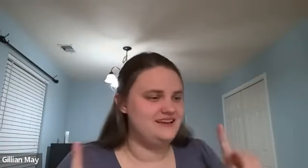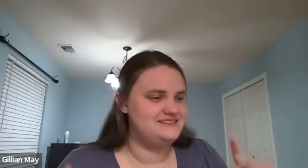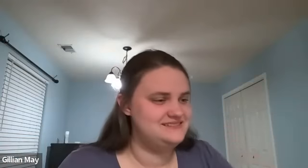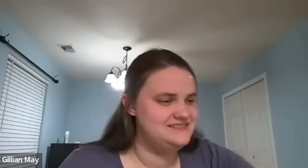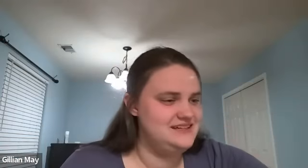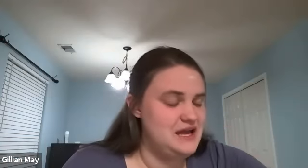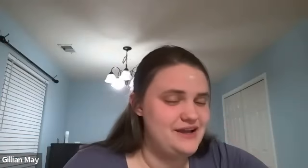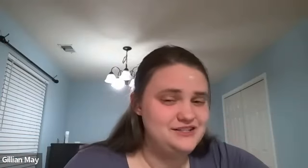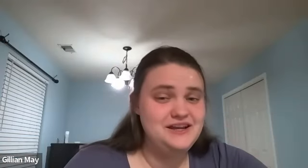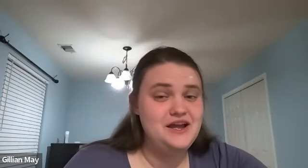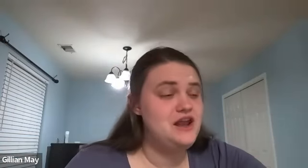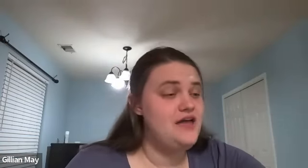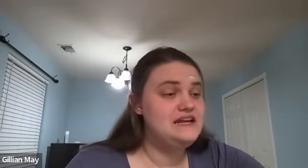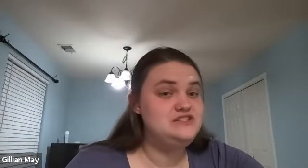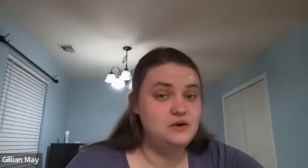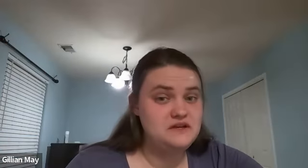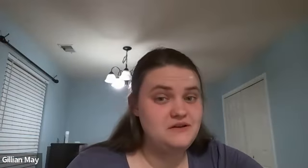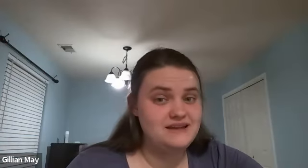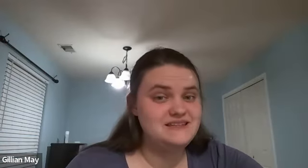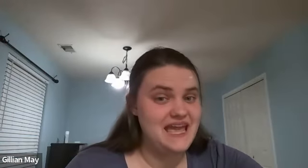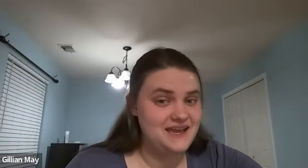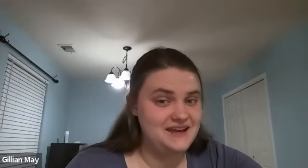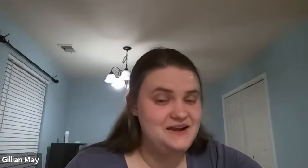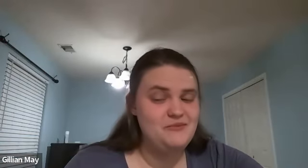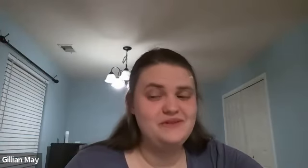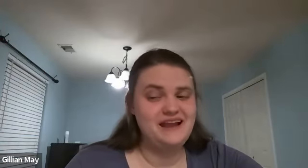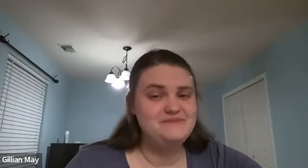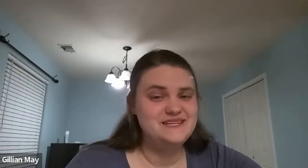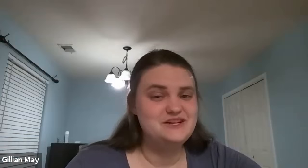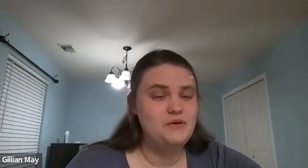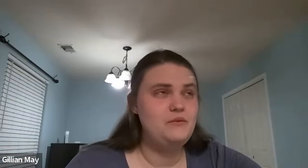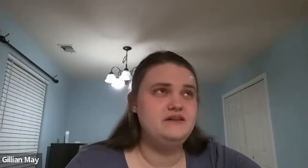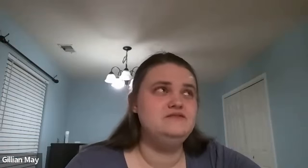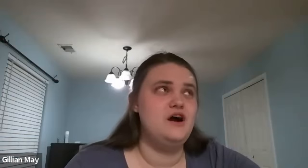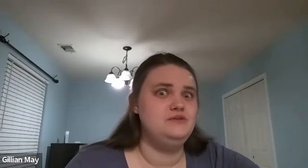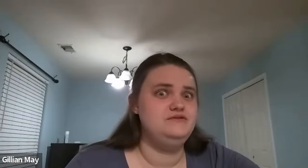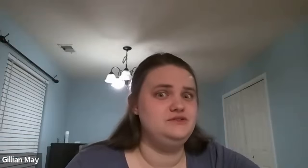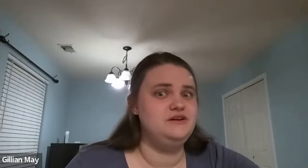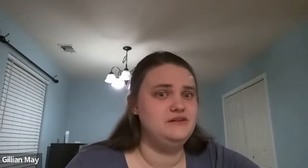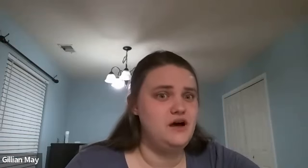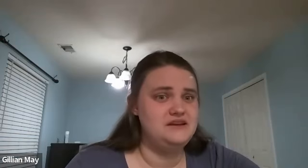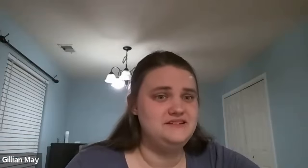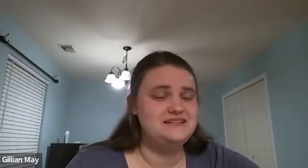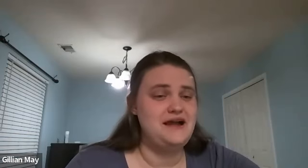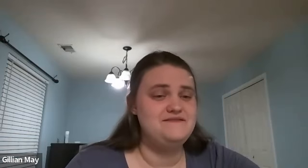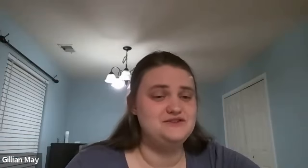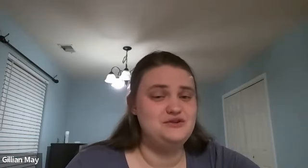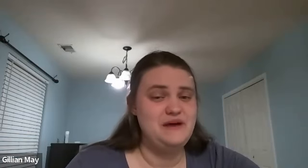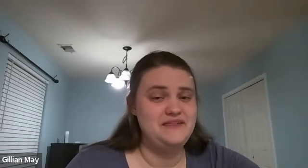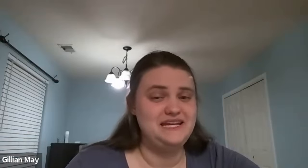Perfect. I'm actually, not that I don't think you guys can, but like I'm sitting here going, we have not reviewed a lot of these. I feel so bad that I keep